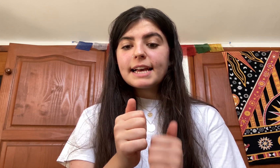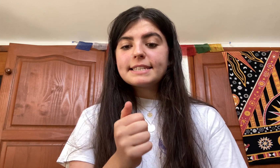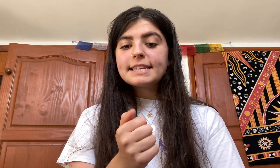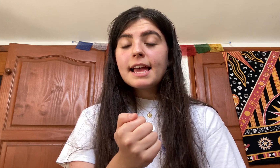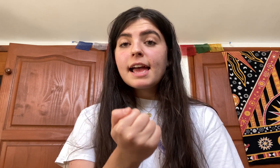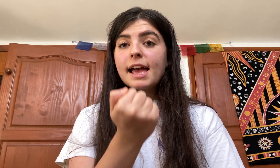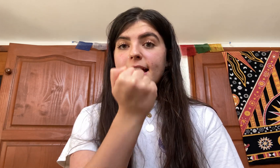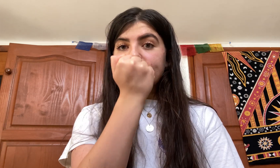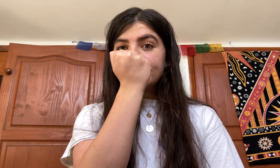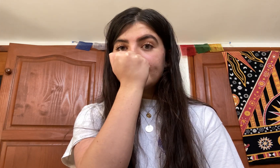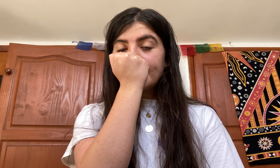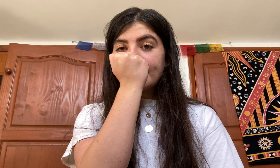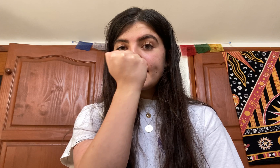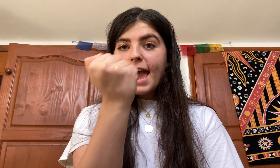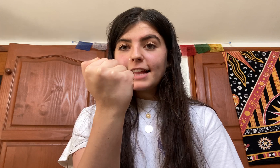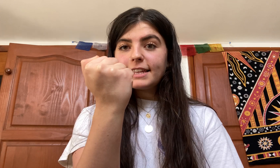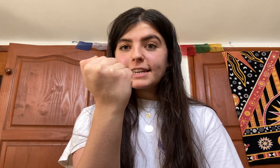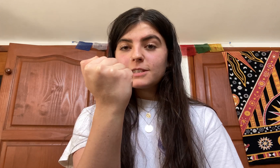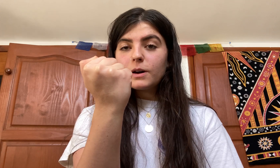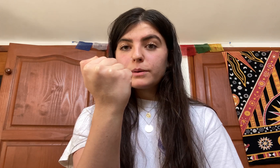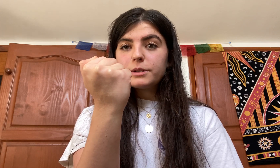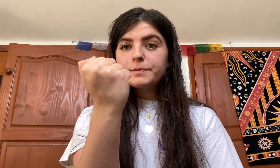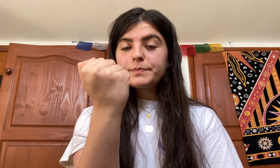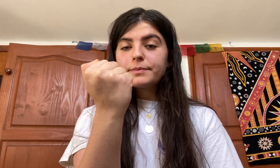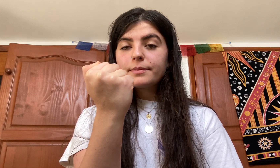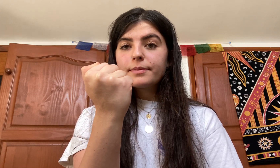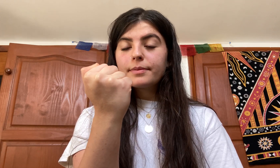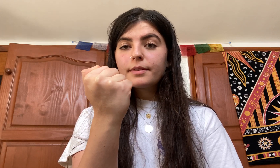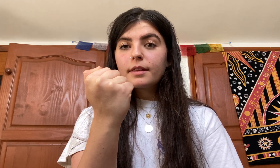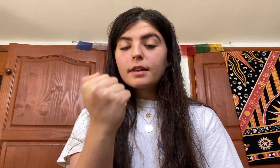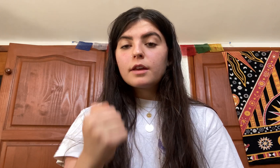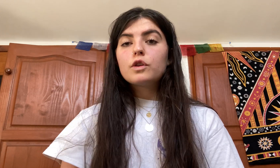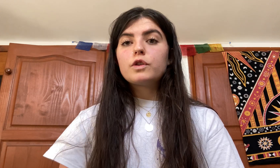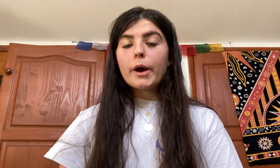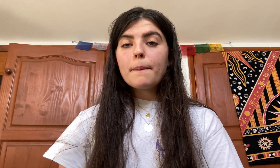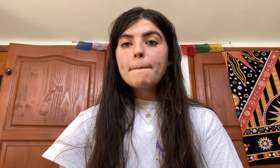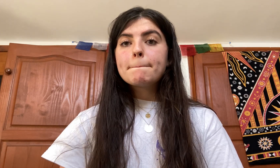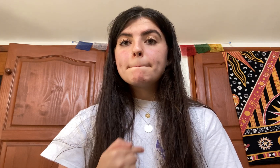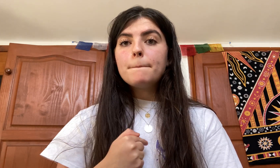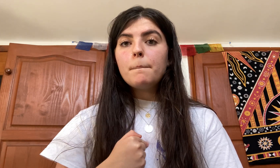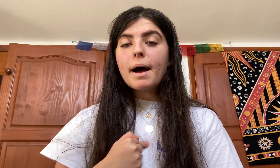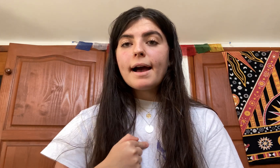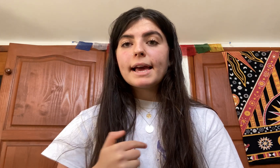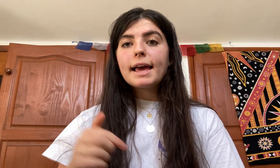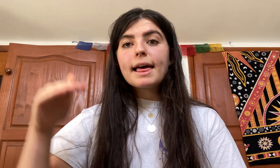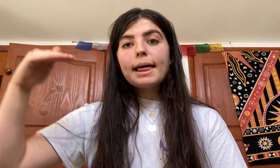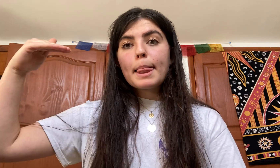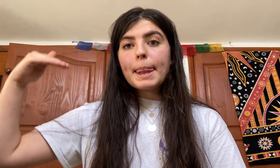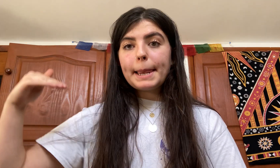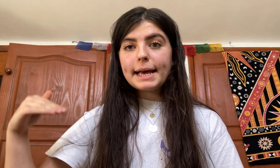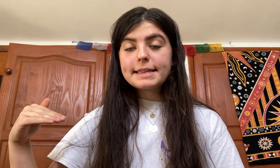is 10 years old. So my